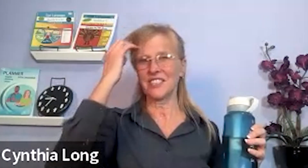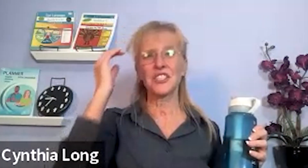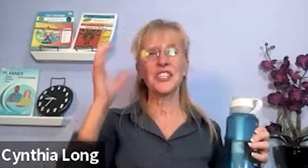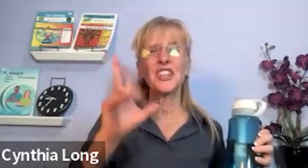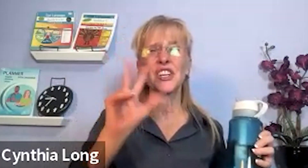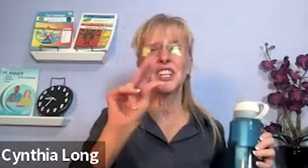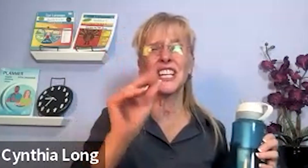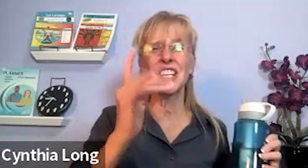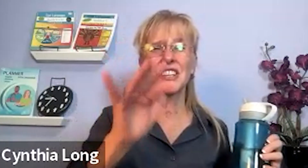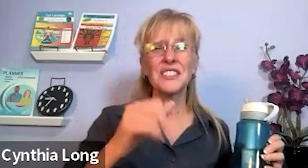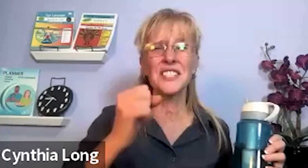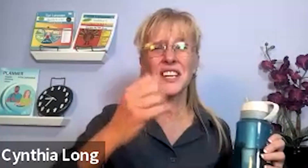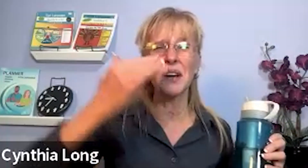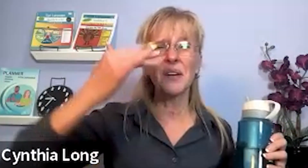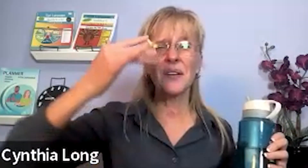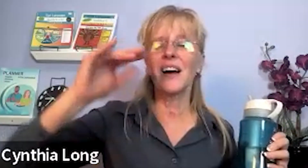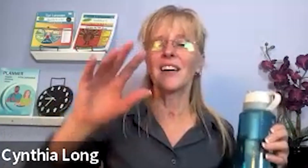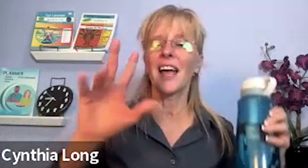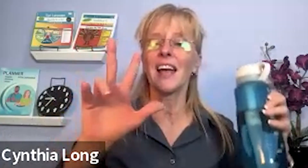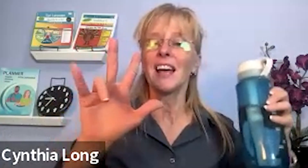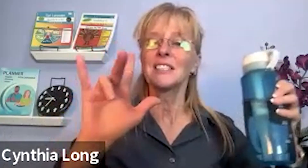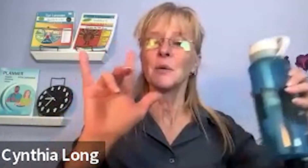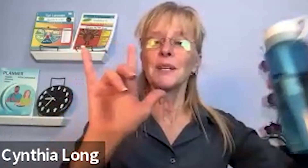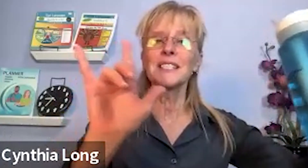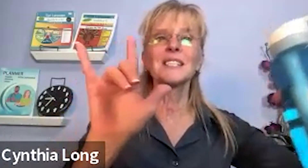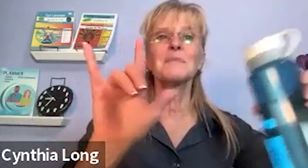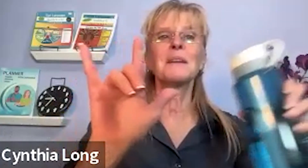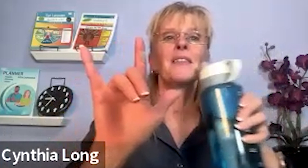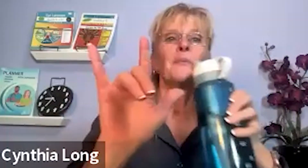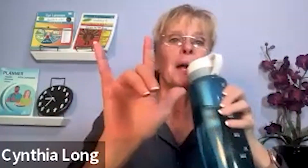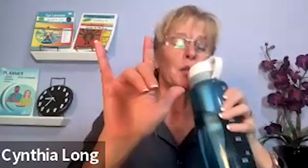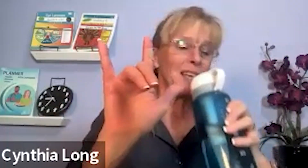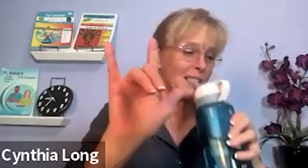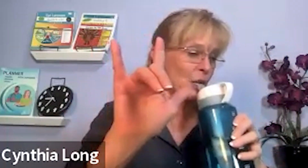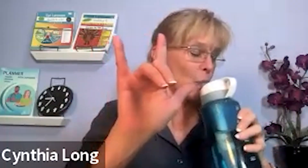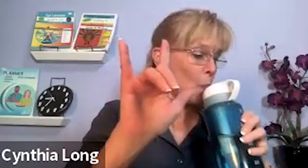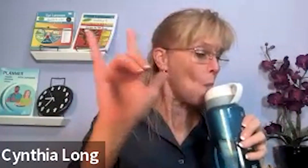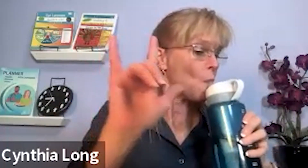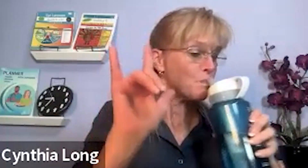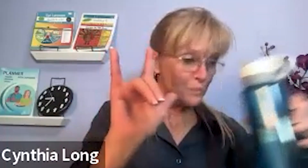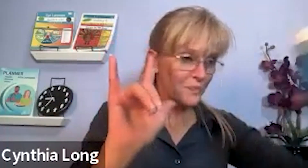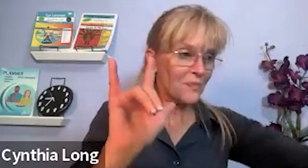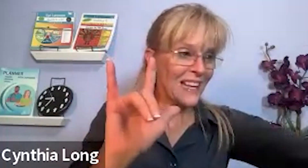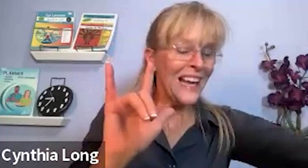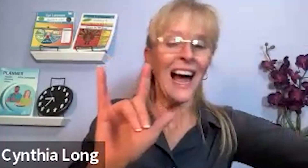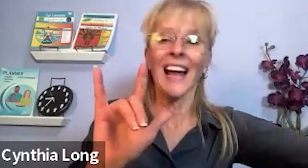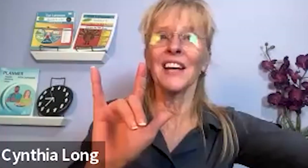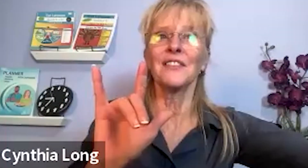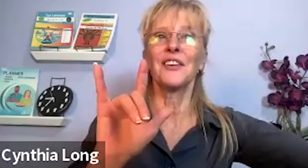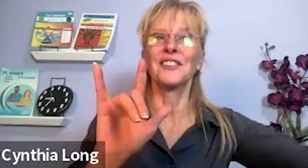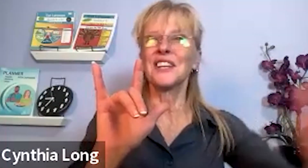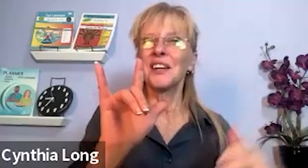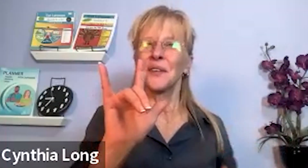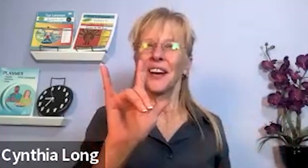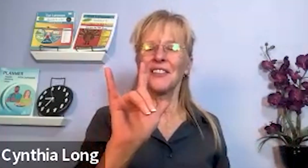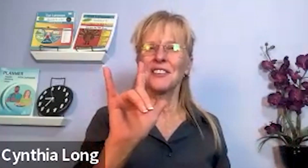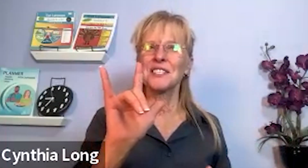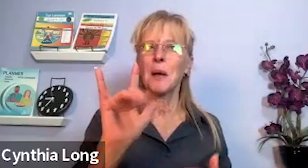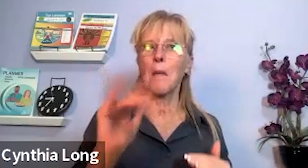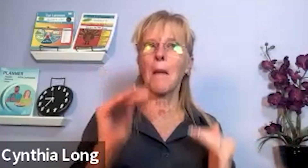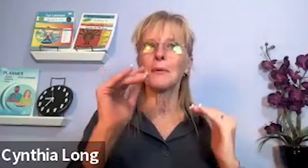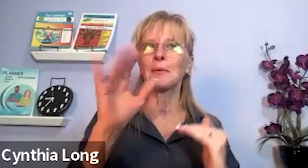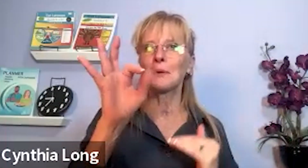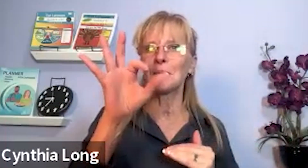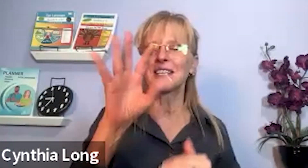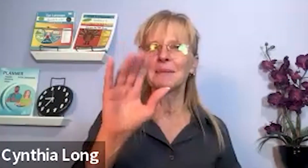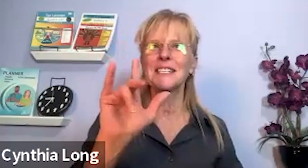30 years ago. Okay, so what does this mean, everybody? Yes, I love you. So are you ready for